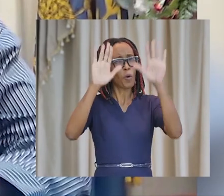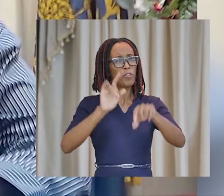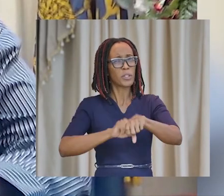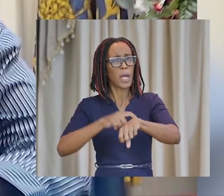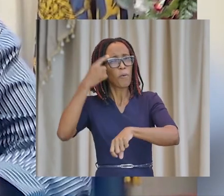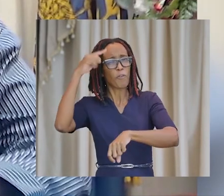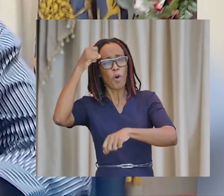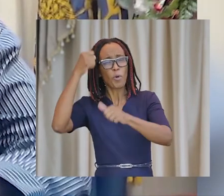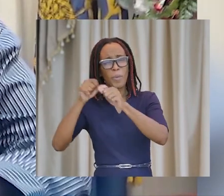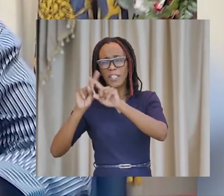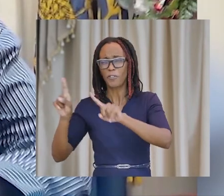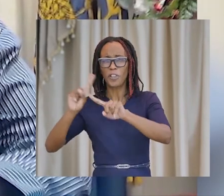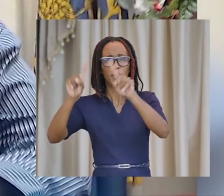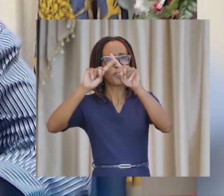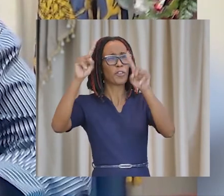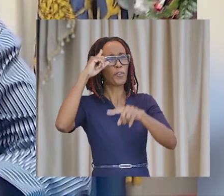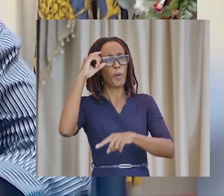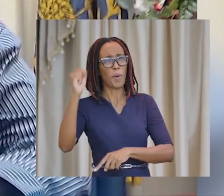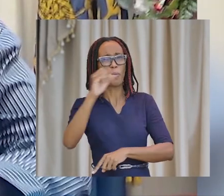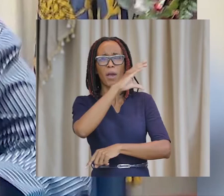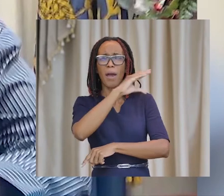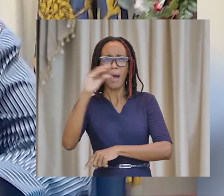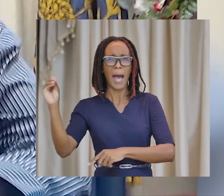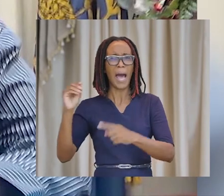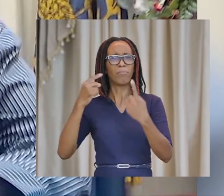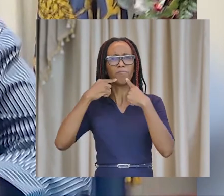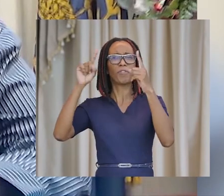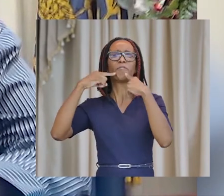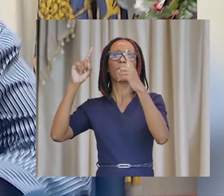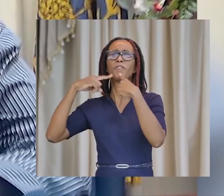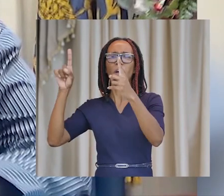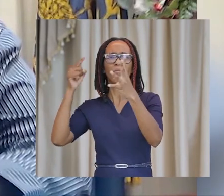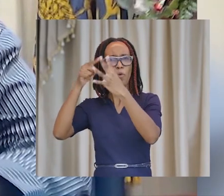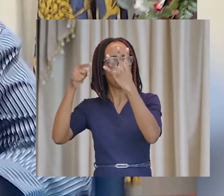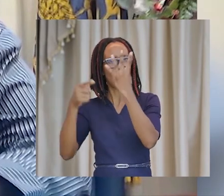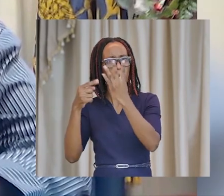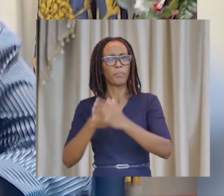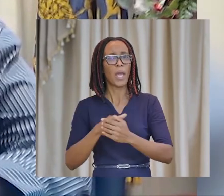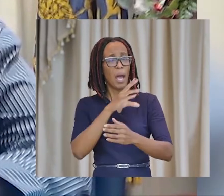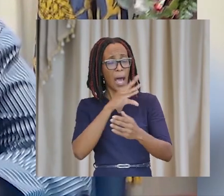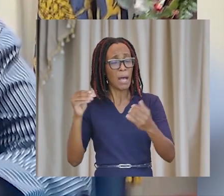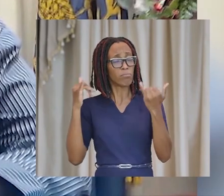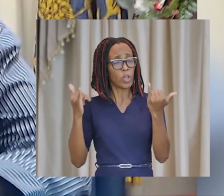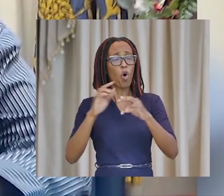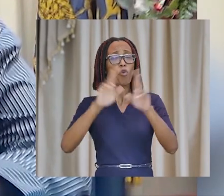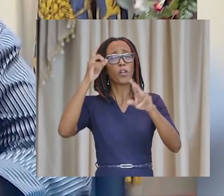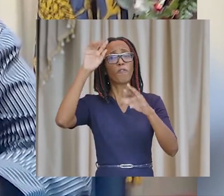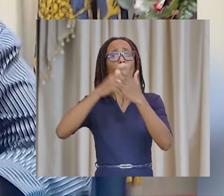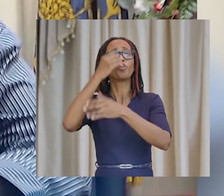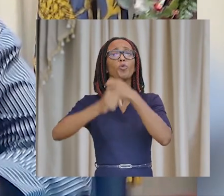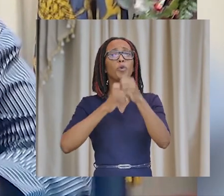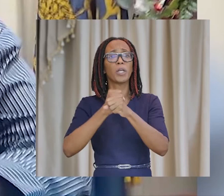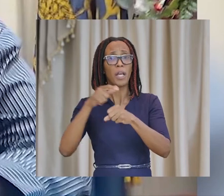memories, milestones, and adventures of your scouting journey and to recharge for the road ahead. This year's